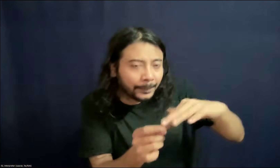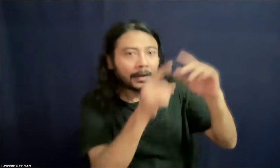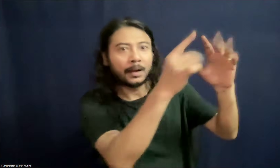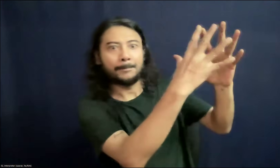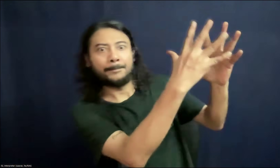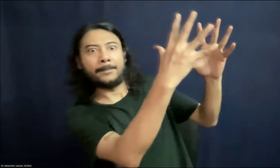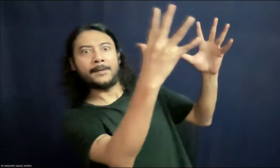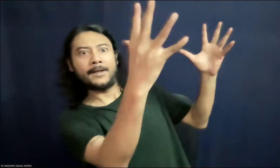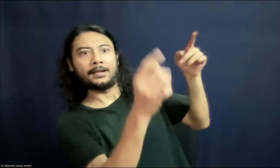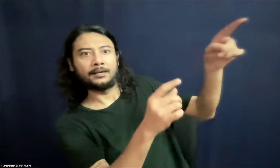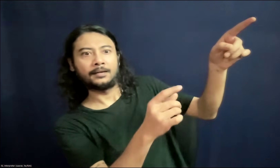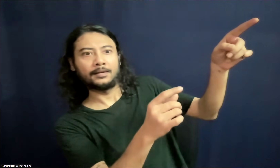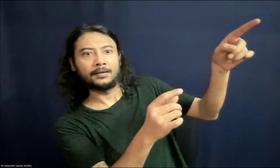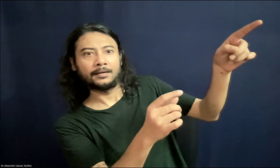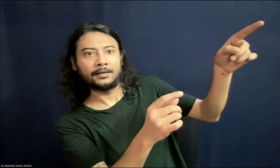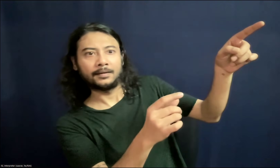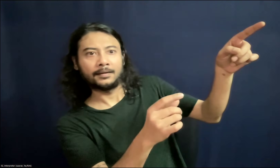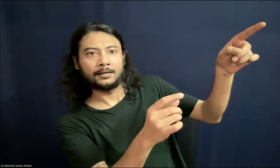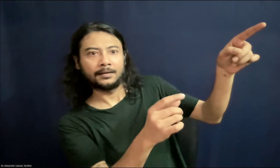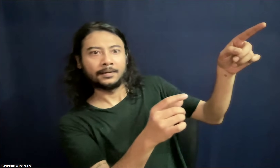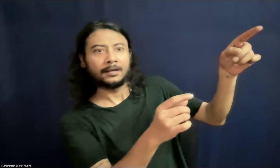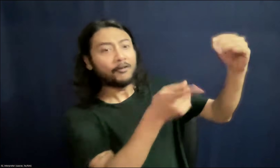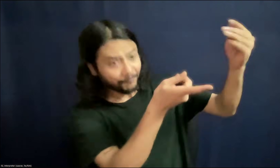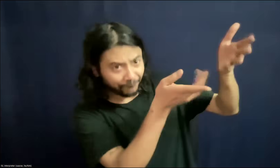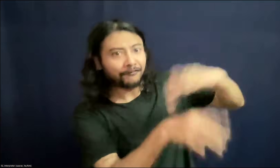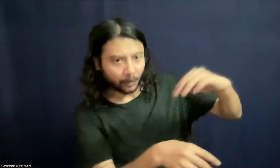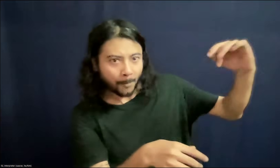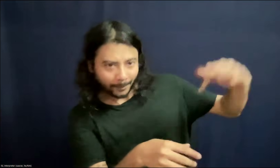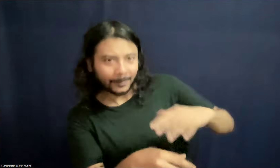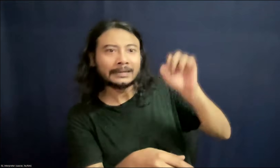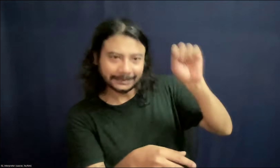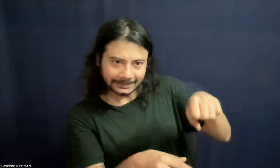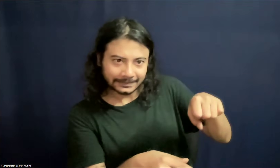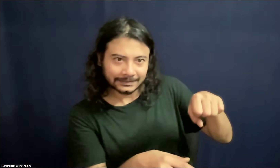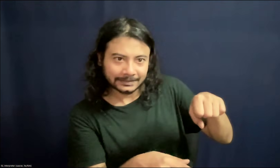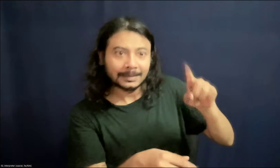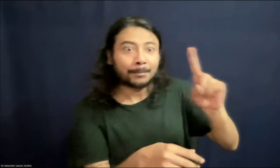Now, a piece of gold cannot be equal to the gold mine.